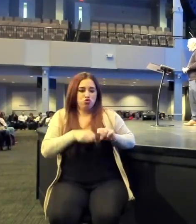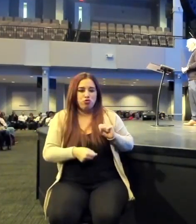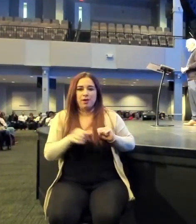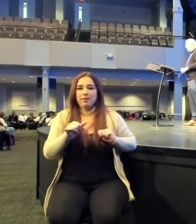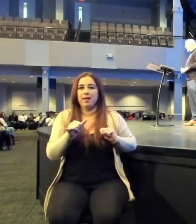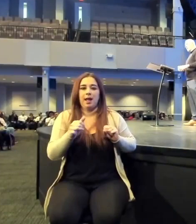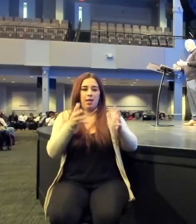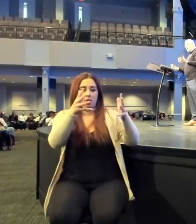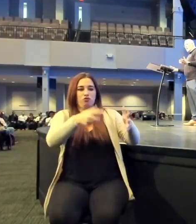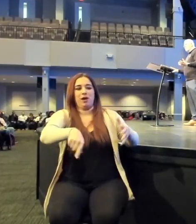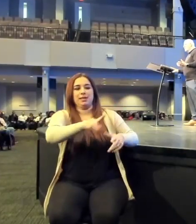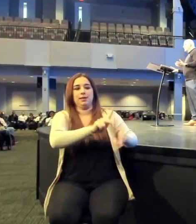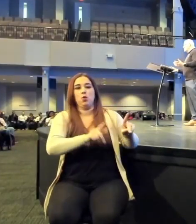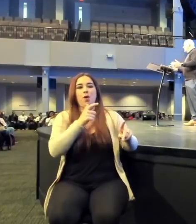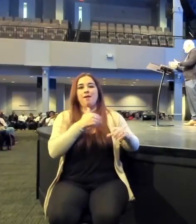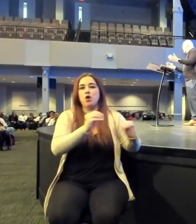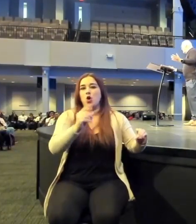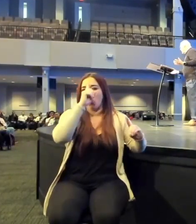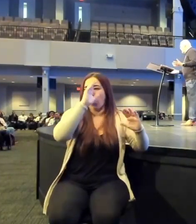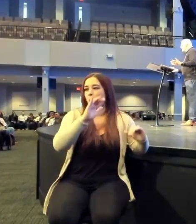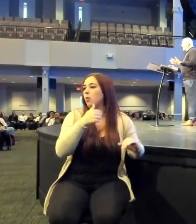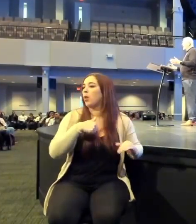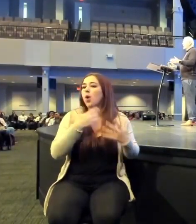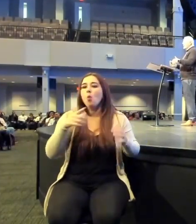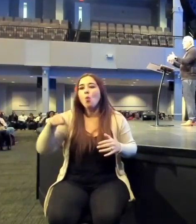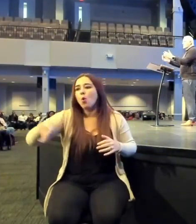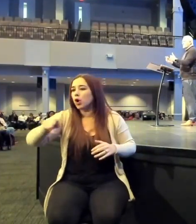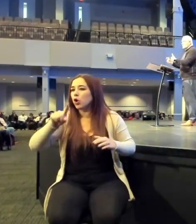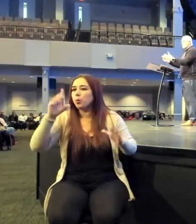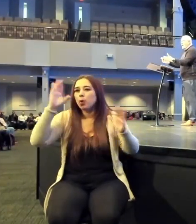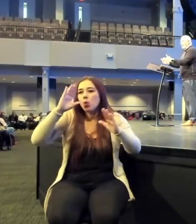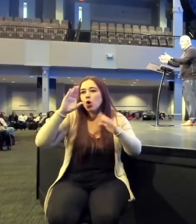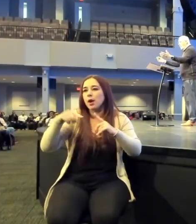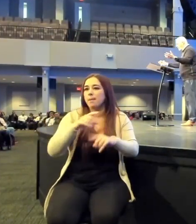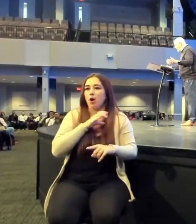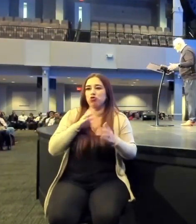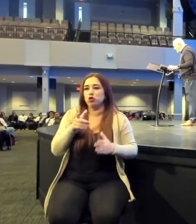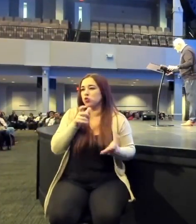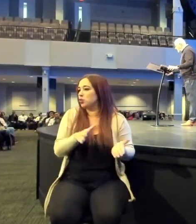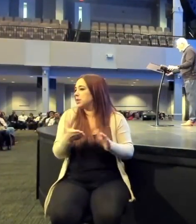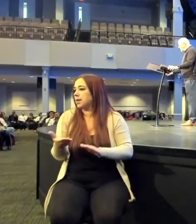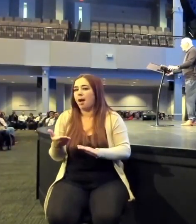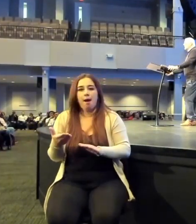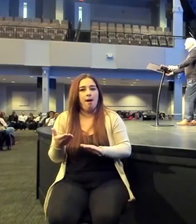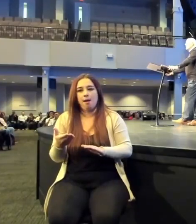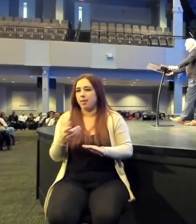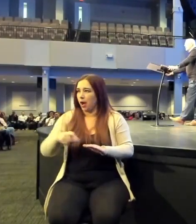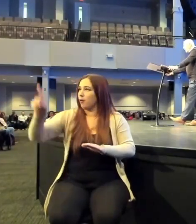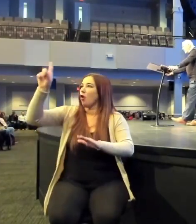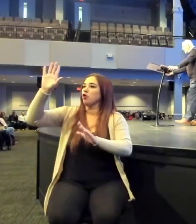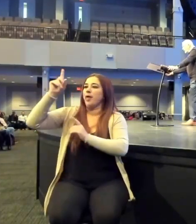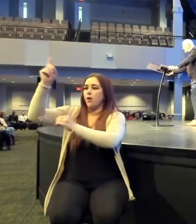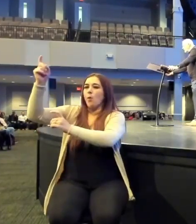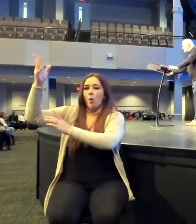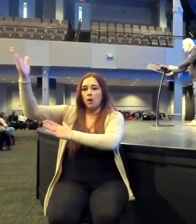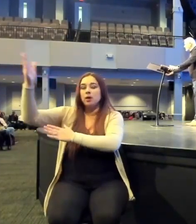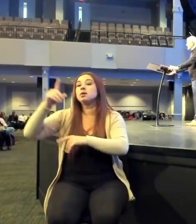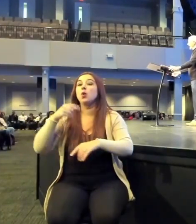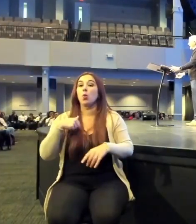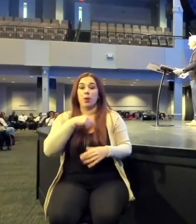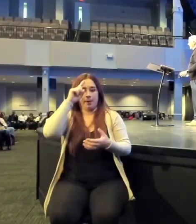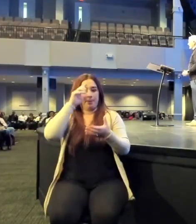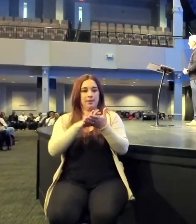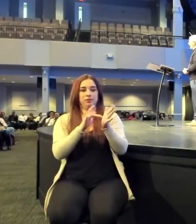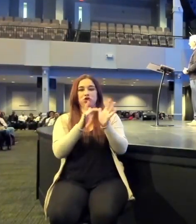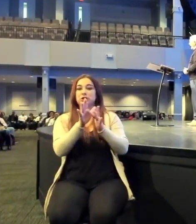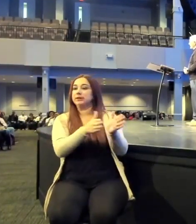of mankind who have no hope, as we don't want you to be worried about Christians who've died and gone on to their reward. For we believe that Jesus